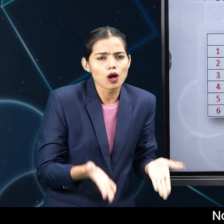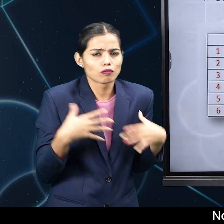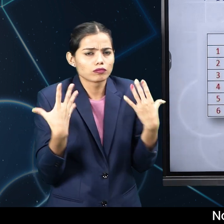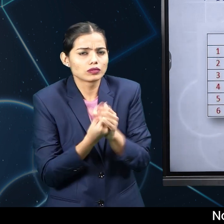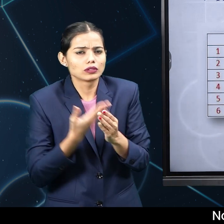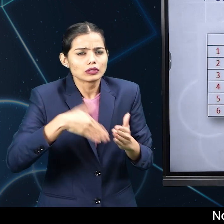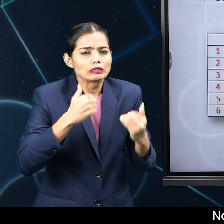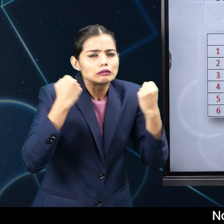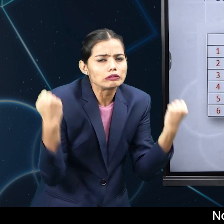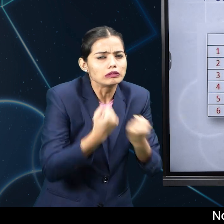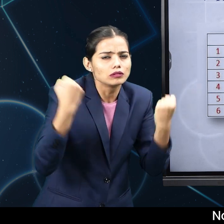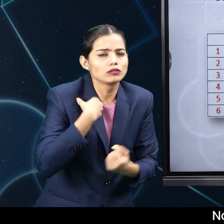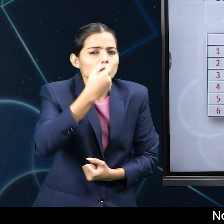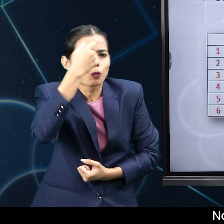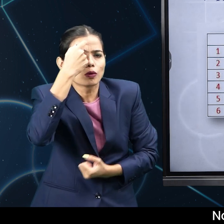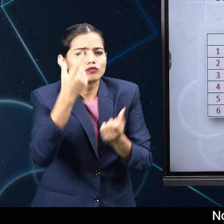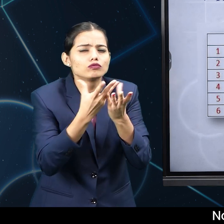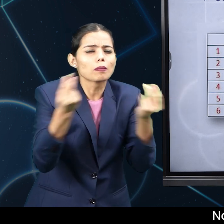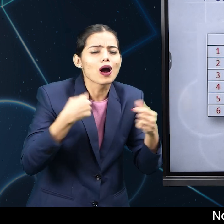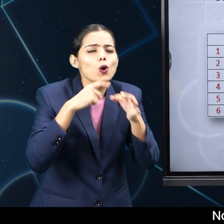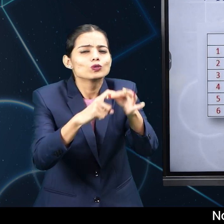Now, we will try a problem.